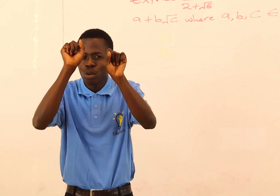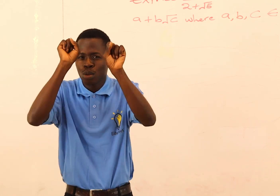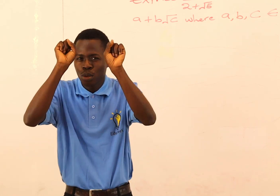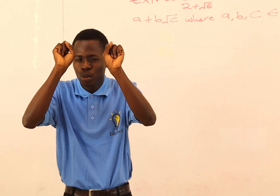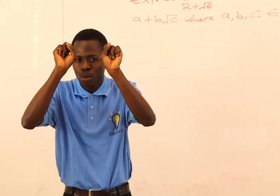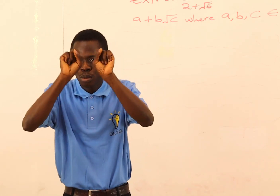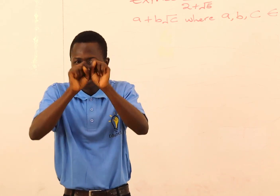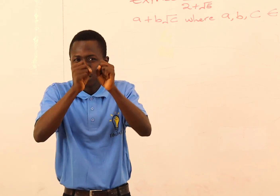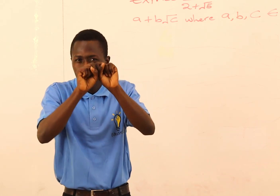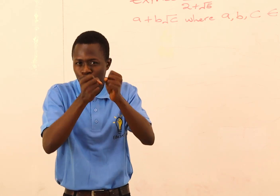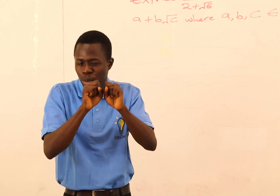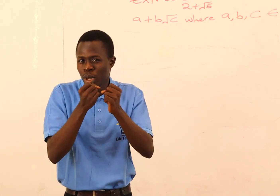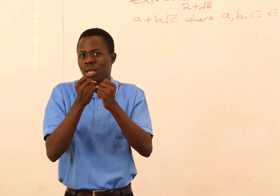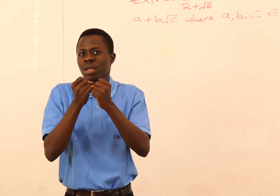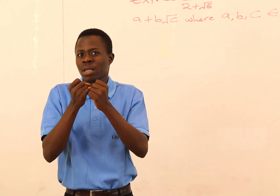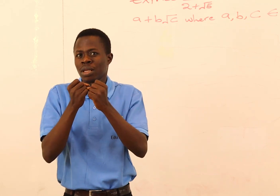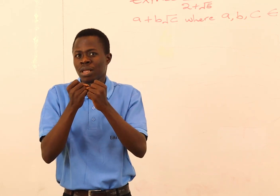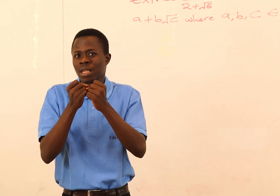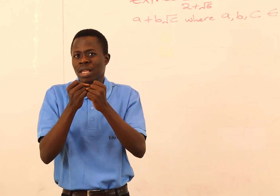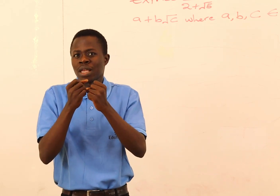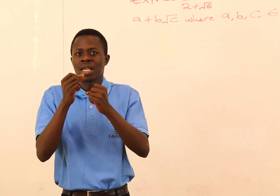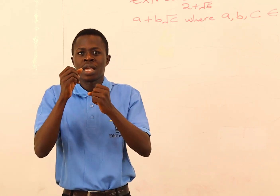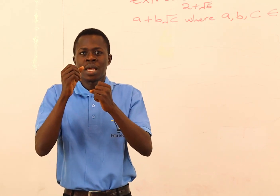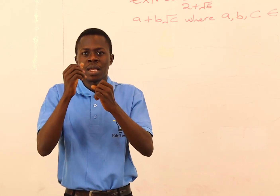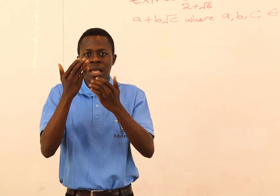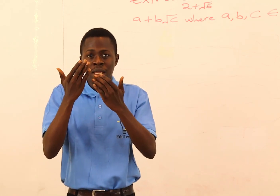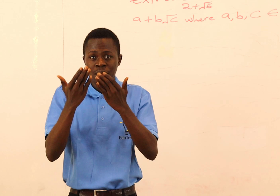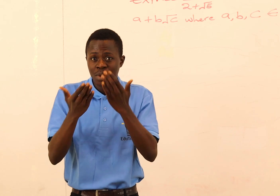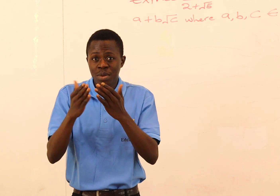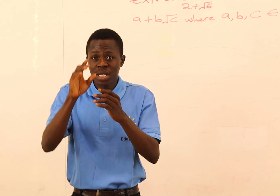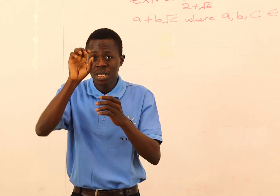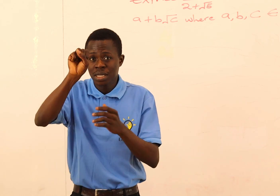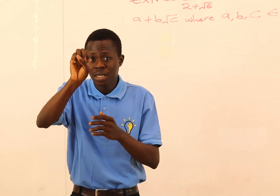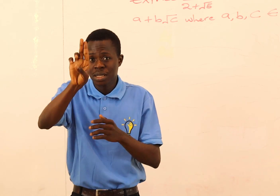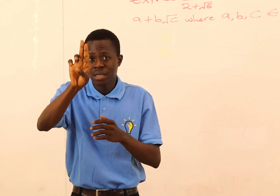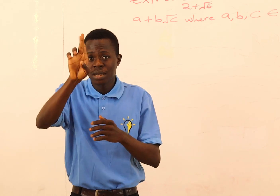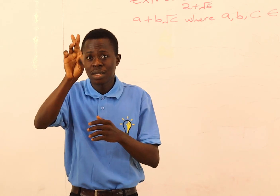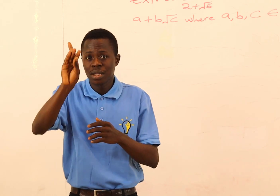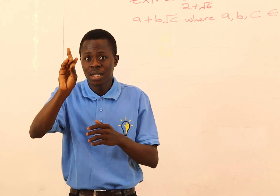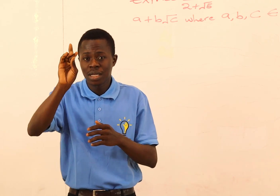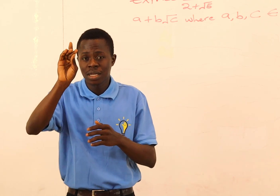express, or it's trying to tell us to rationalize the expression